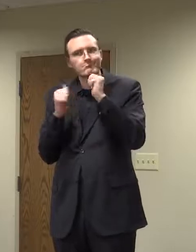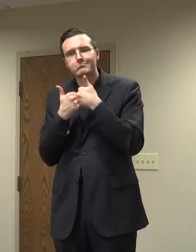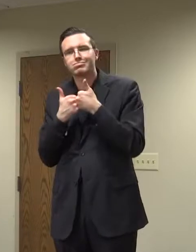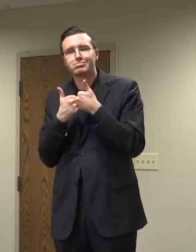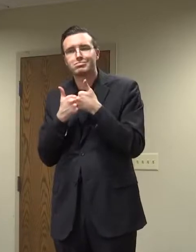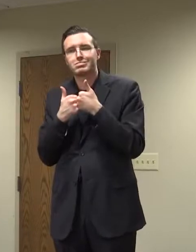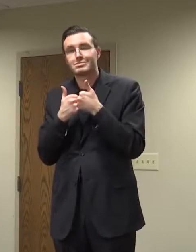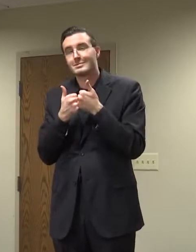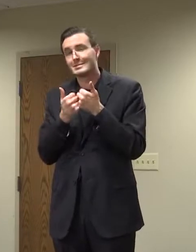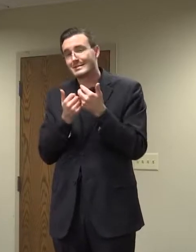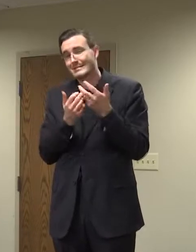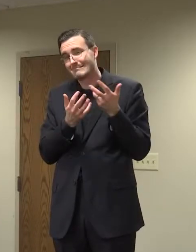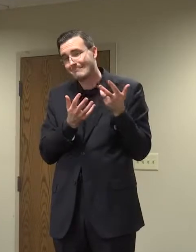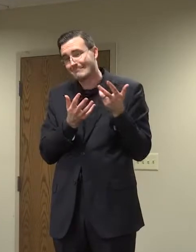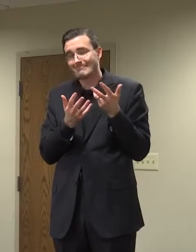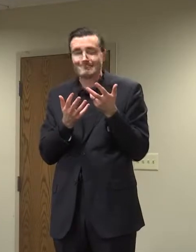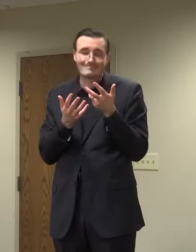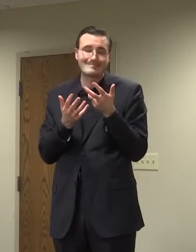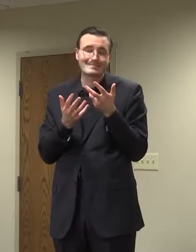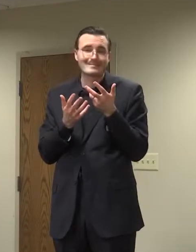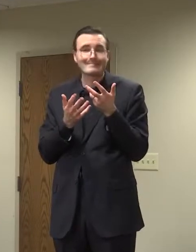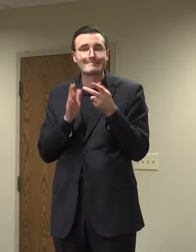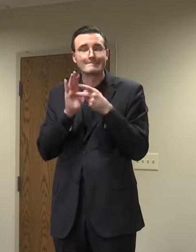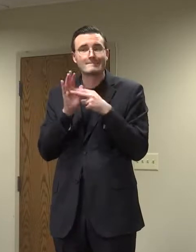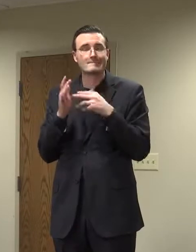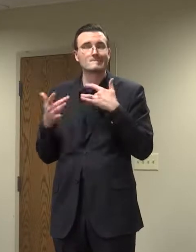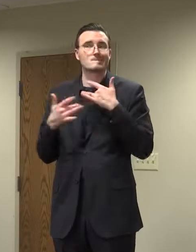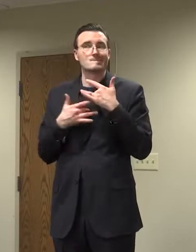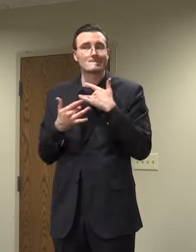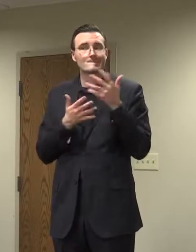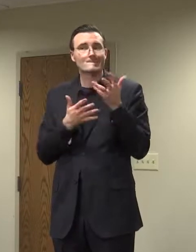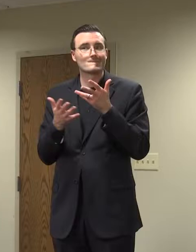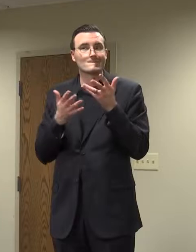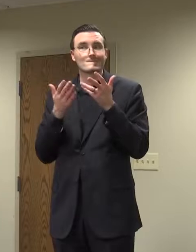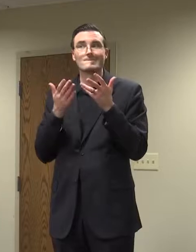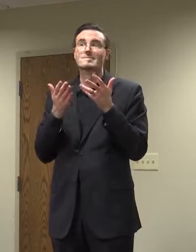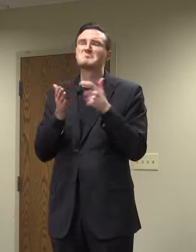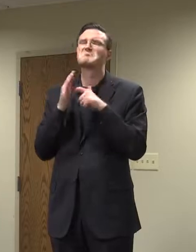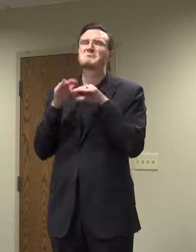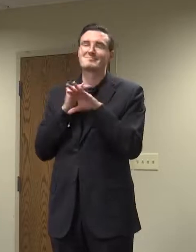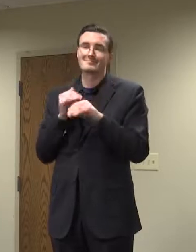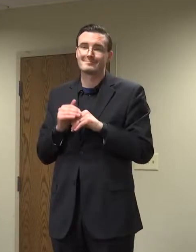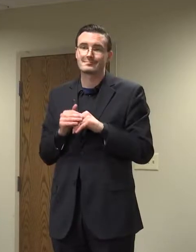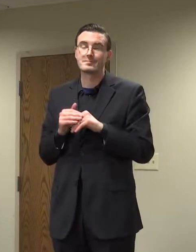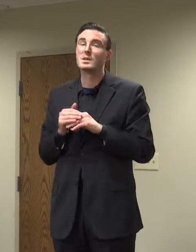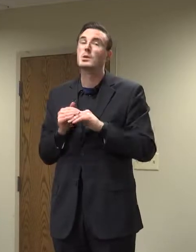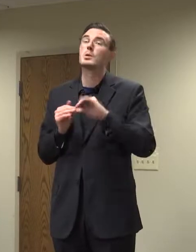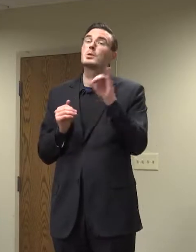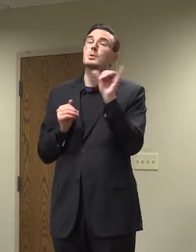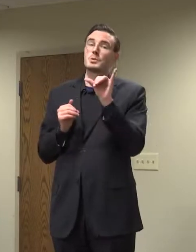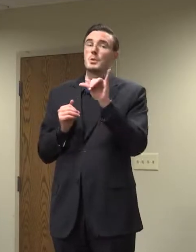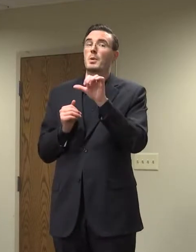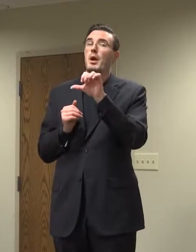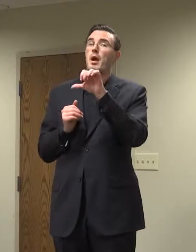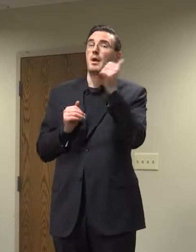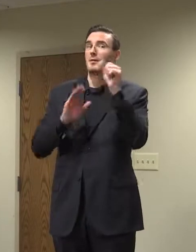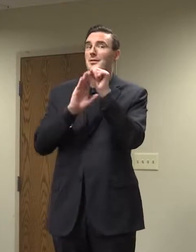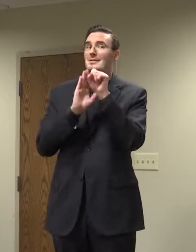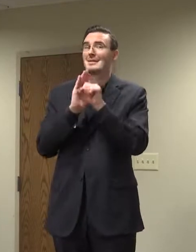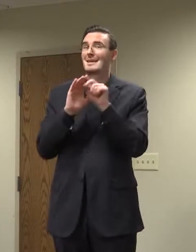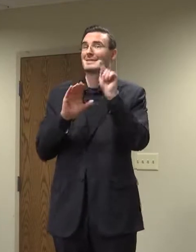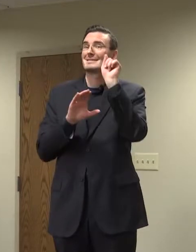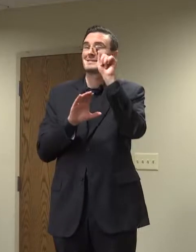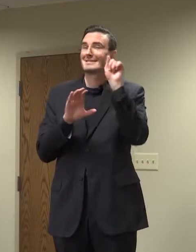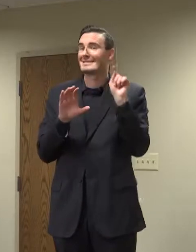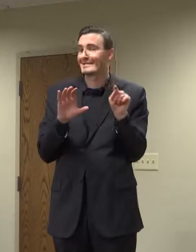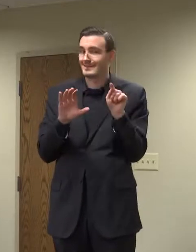challenge. I also, have concerns that we are surrounded by two states in our region where the infection rates have